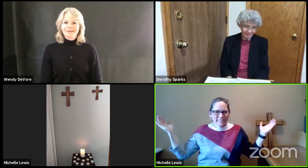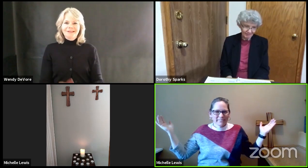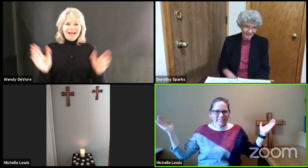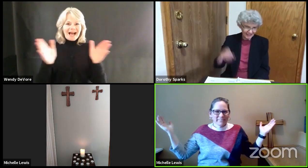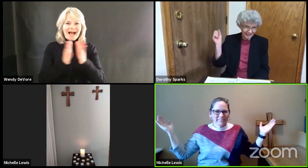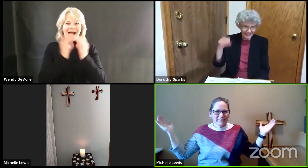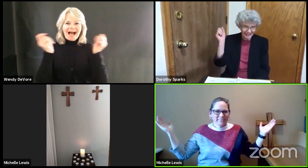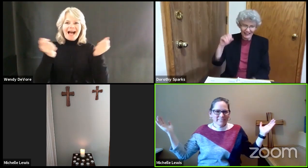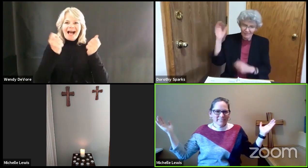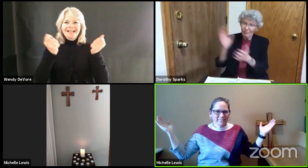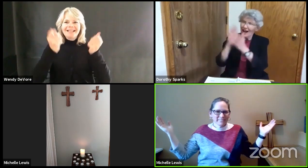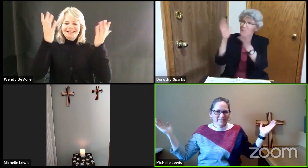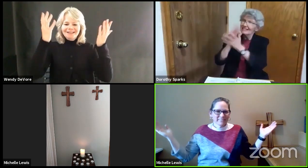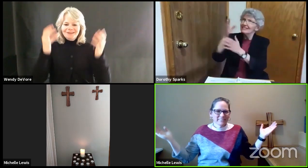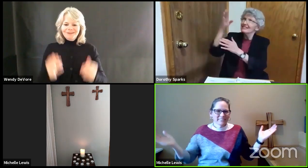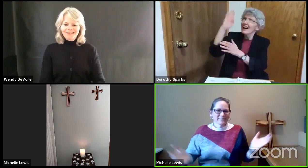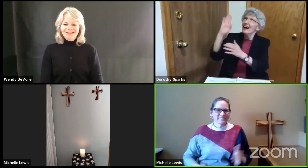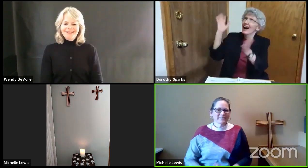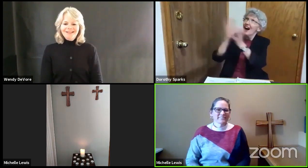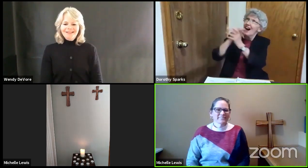Alleluia.